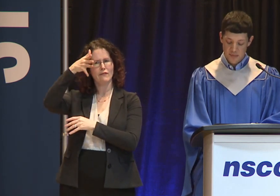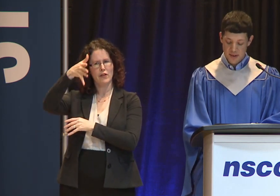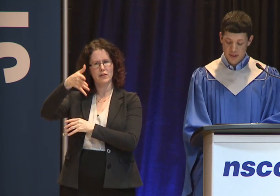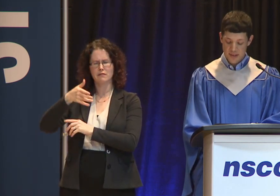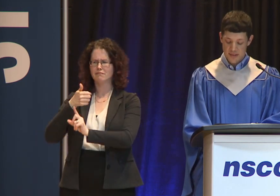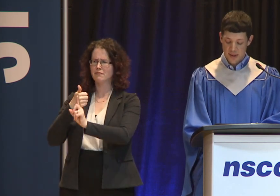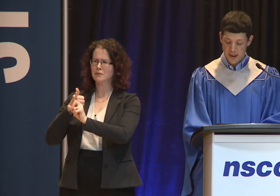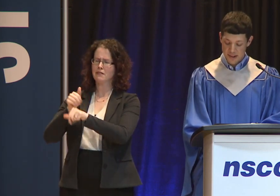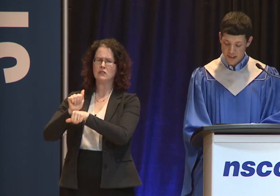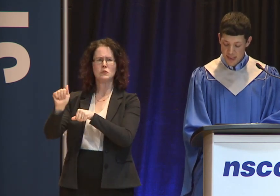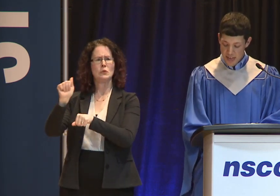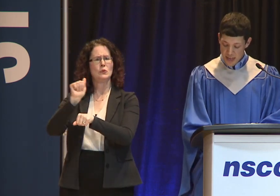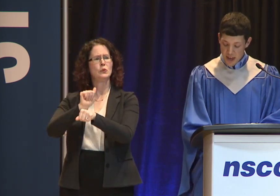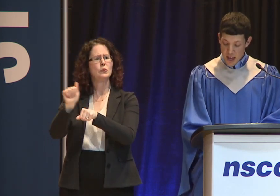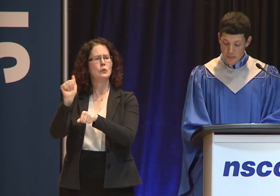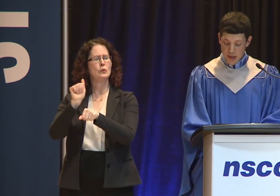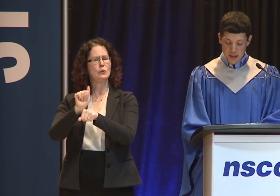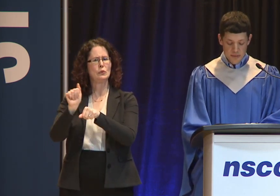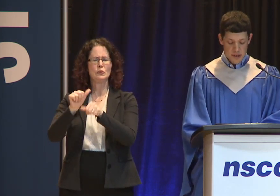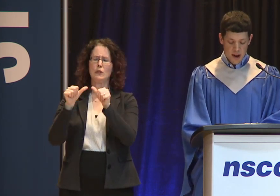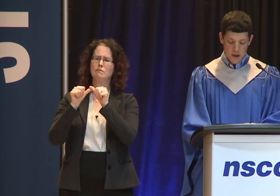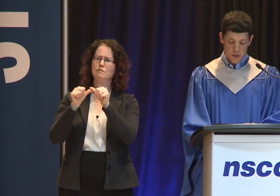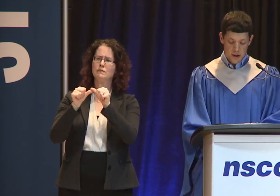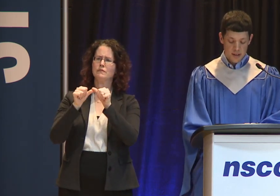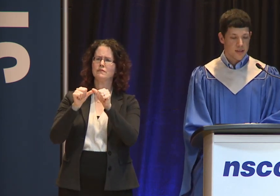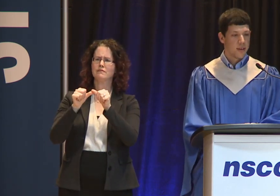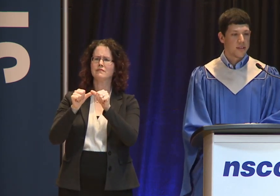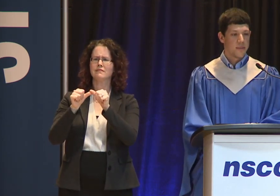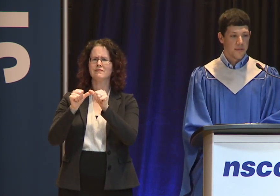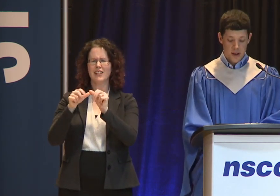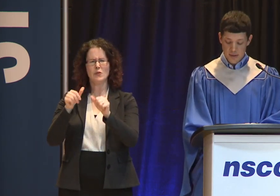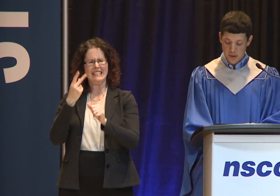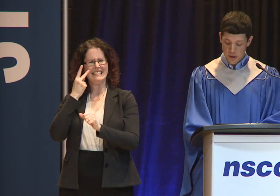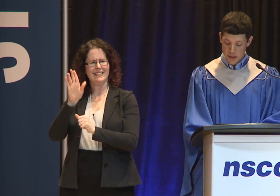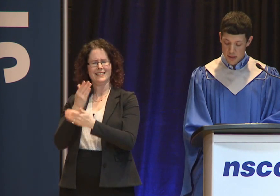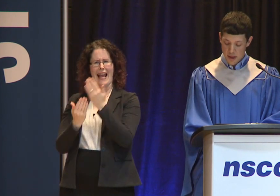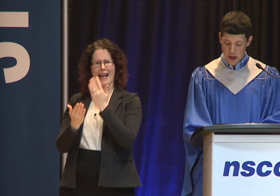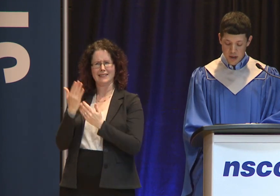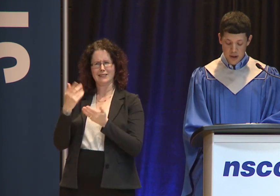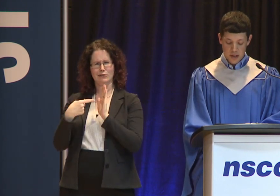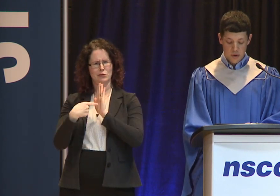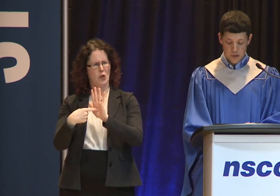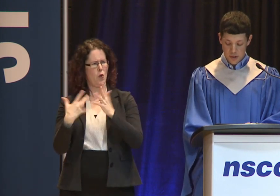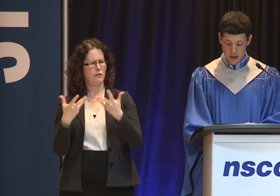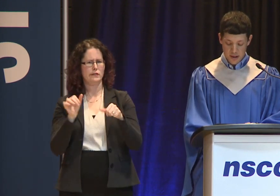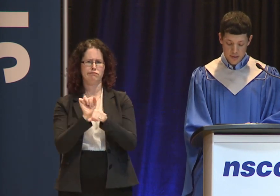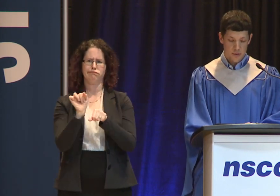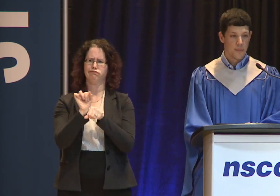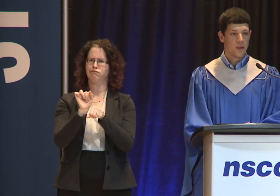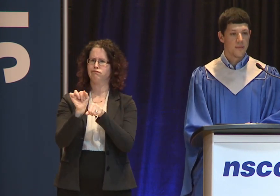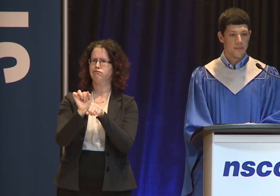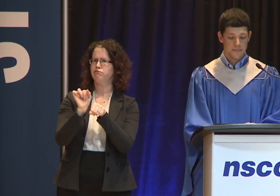of a self-made businessman. And because of his hard work and the skills he provided me with, I knew I could always